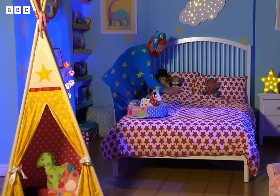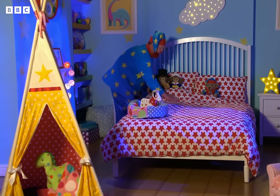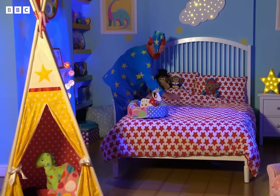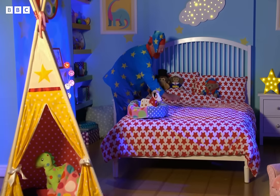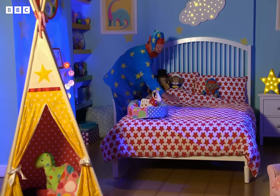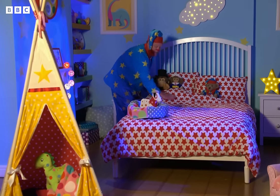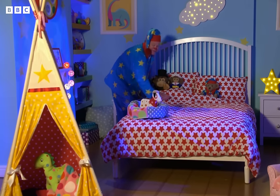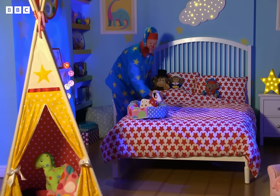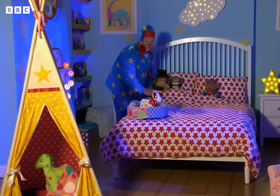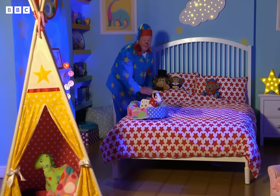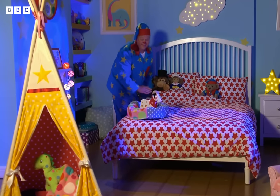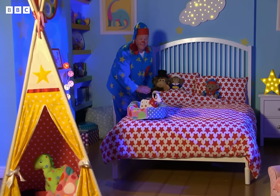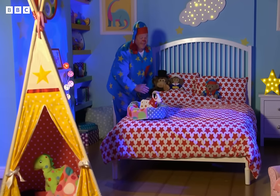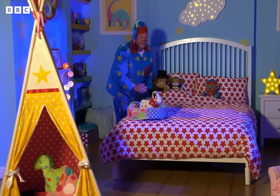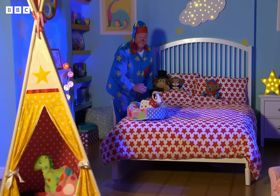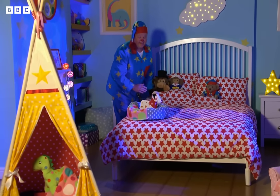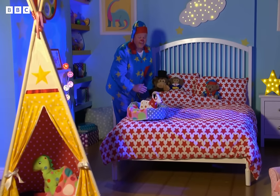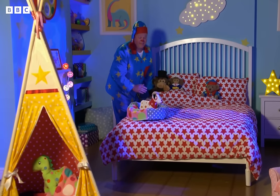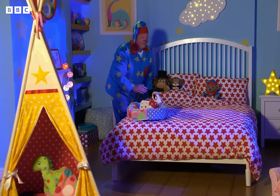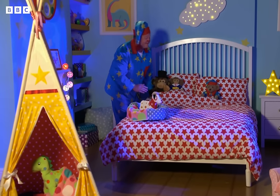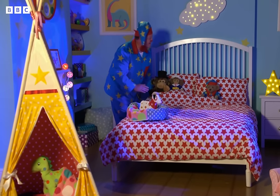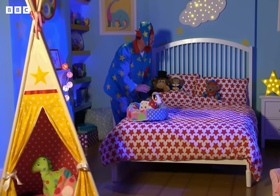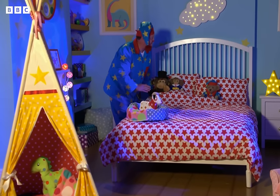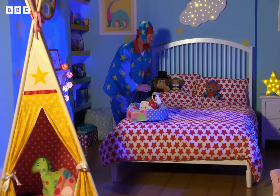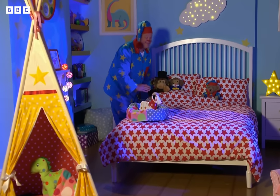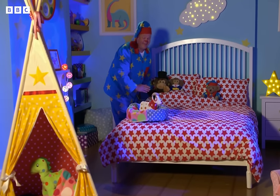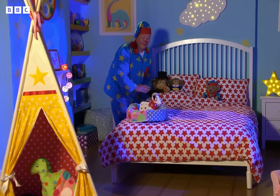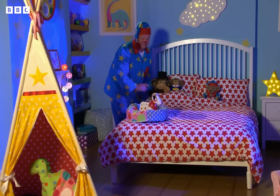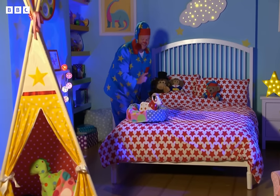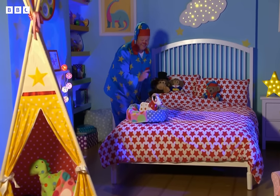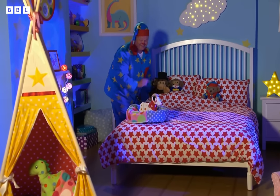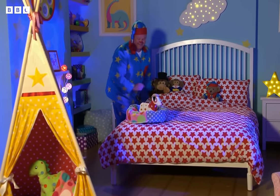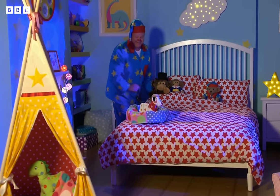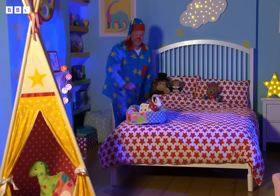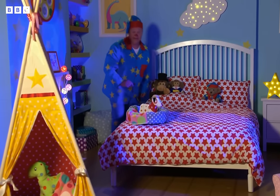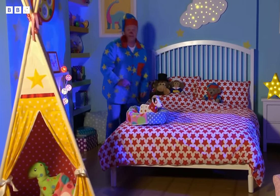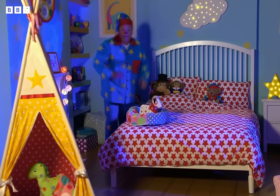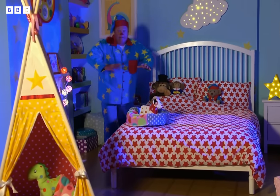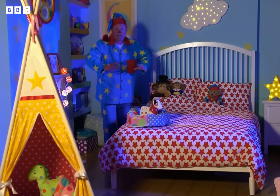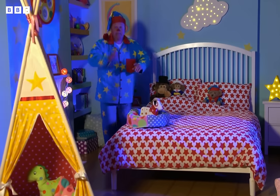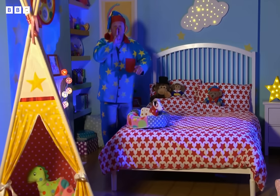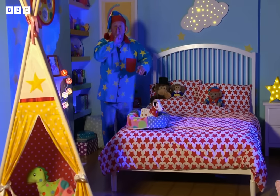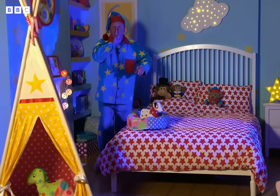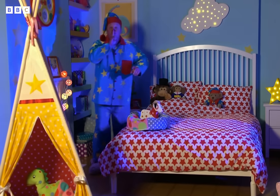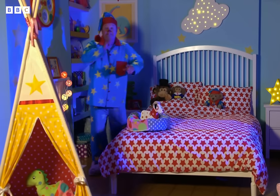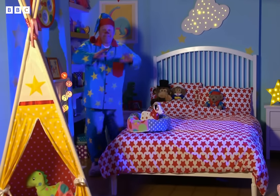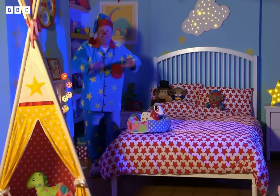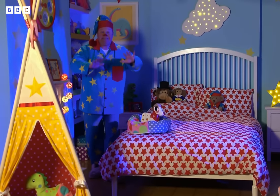There you go, toys. It's time to settle down. Mr. Tumble, has everyone...